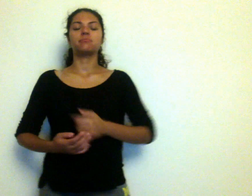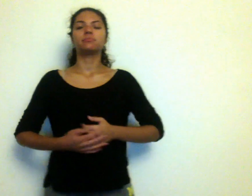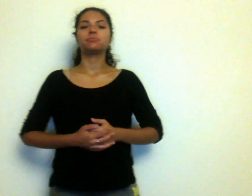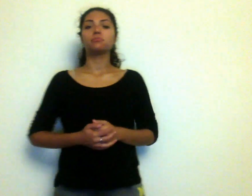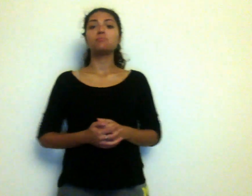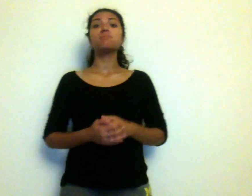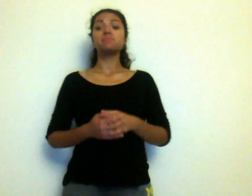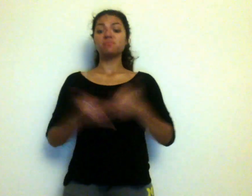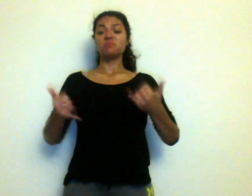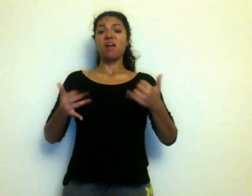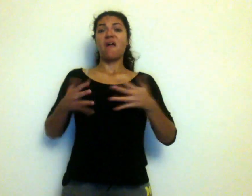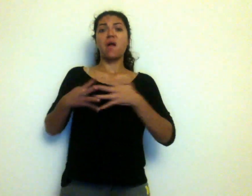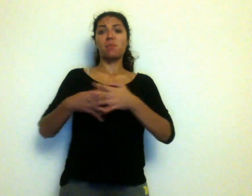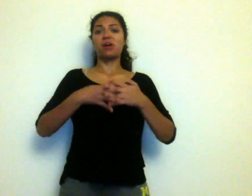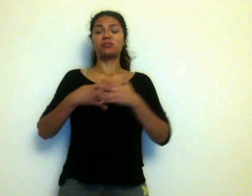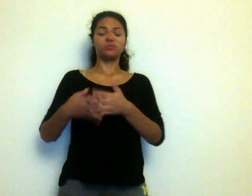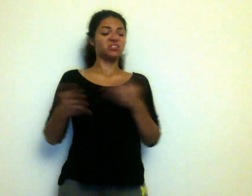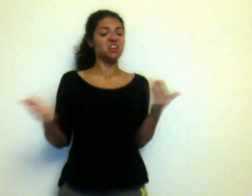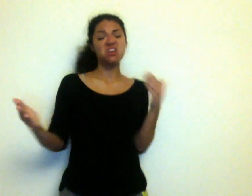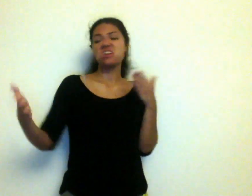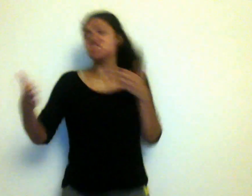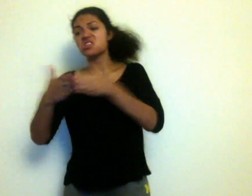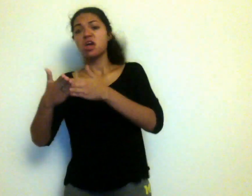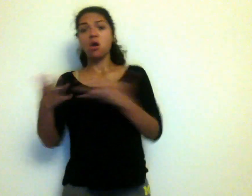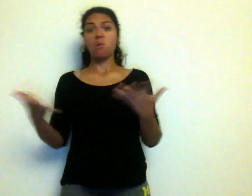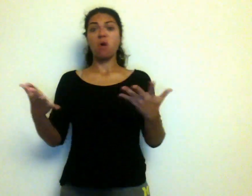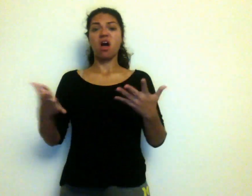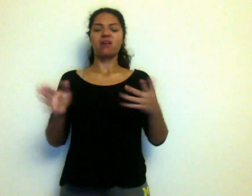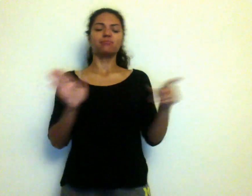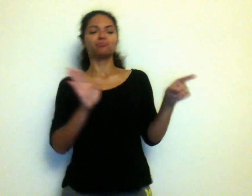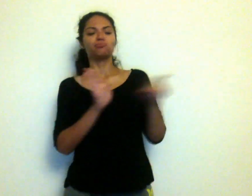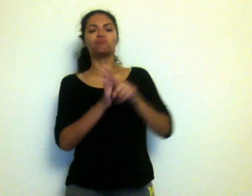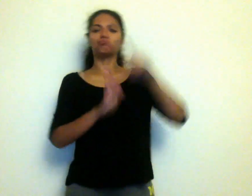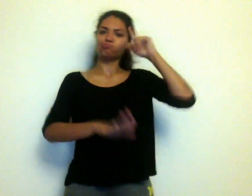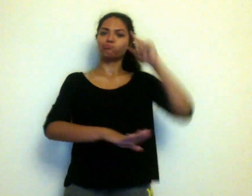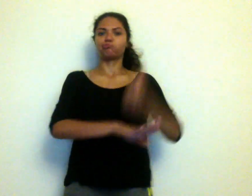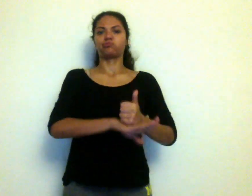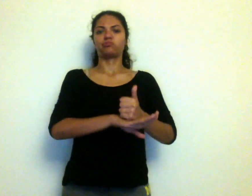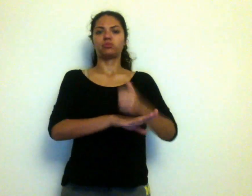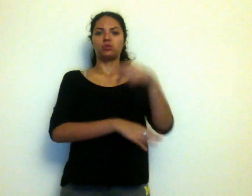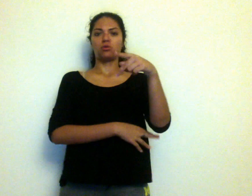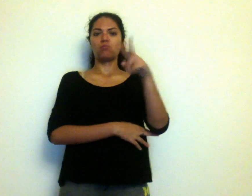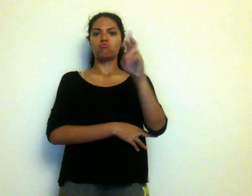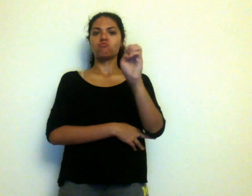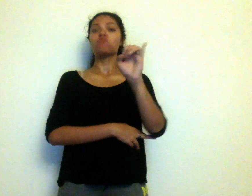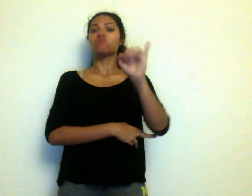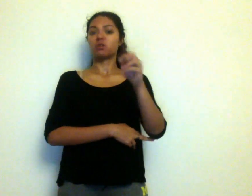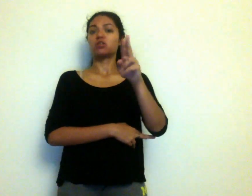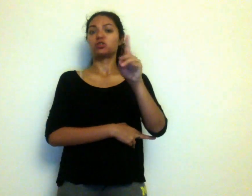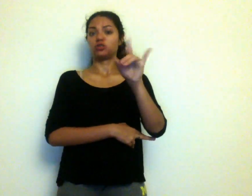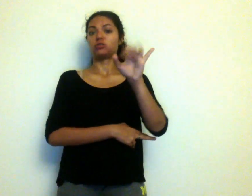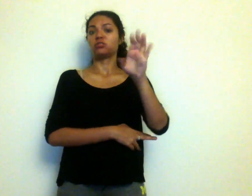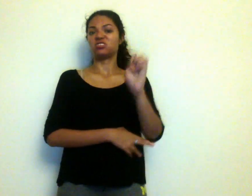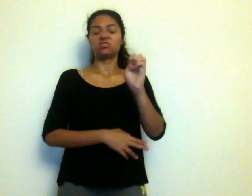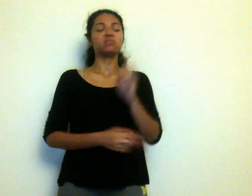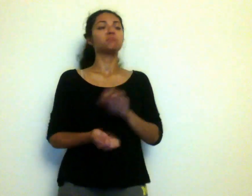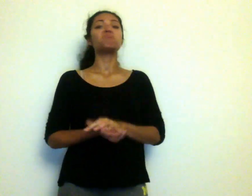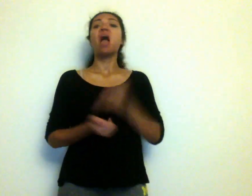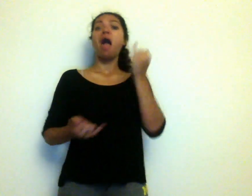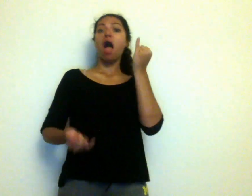else you can do. But if you can brand something as prejudice, then it is automatically considered wrong. But what has happened